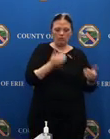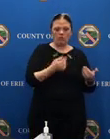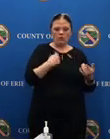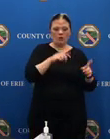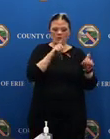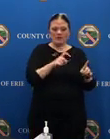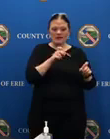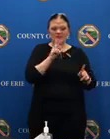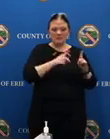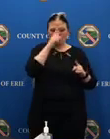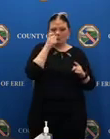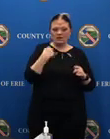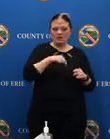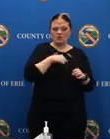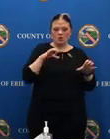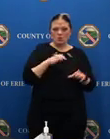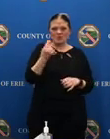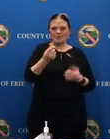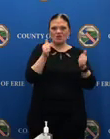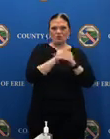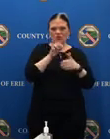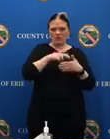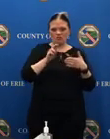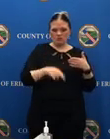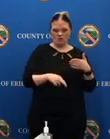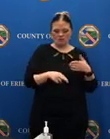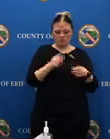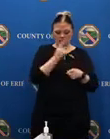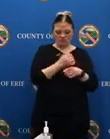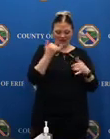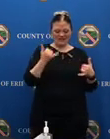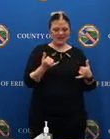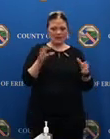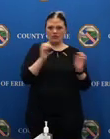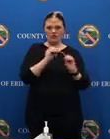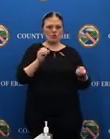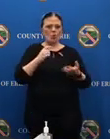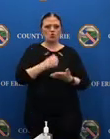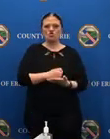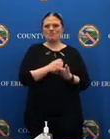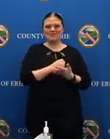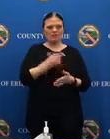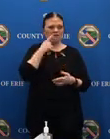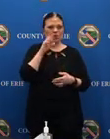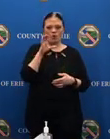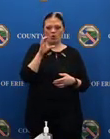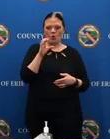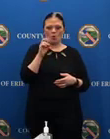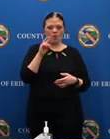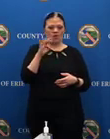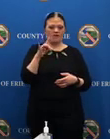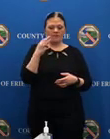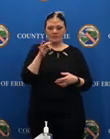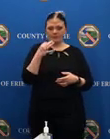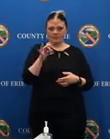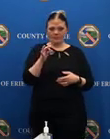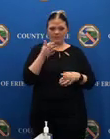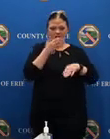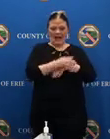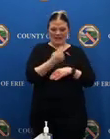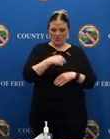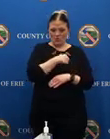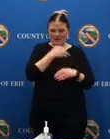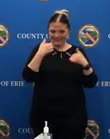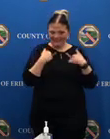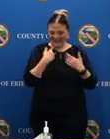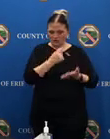because we're going to do something with results. Right now, there is no treatment for COVID-19. Once we have treatment